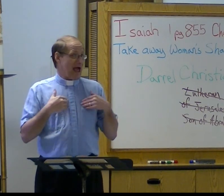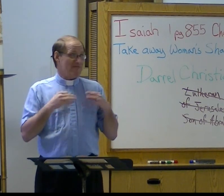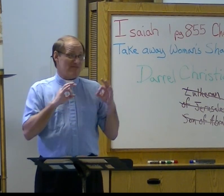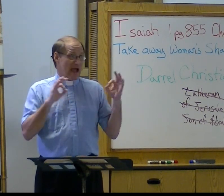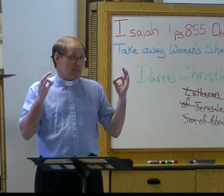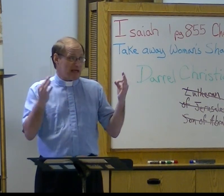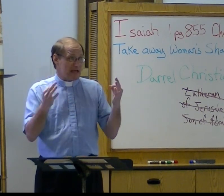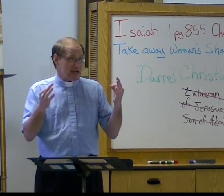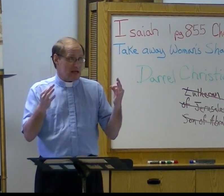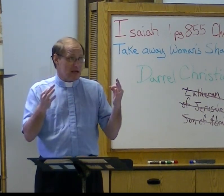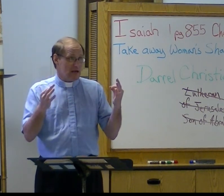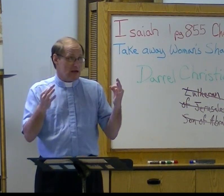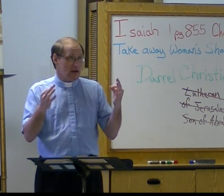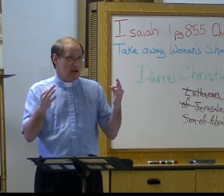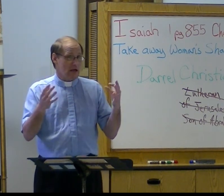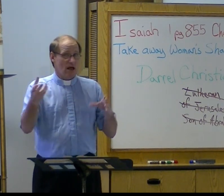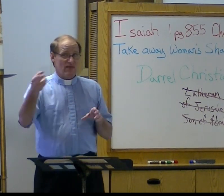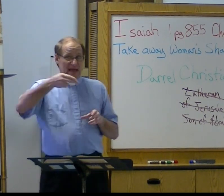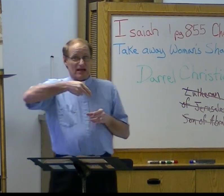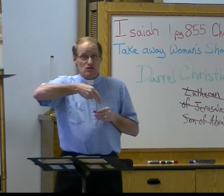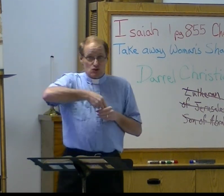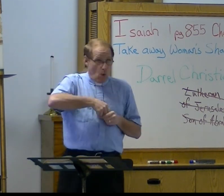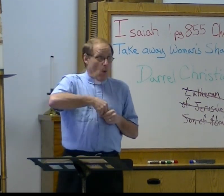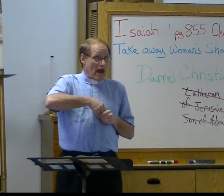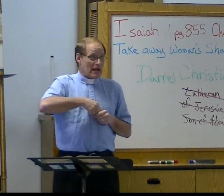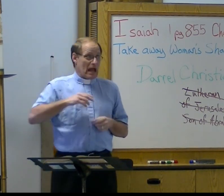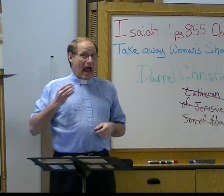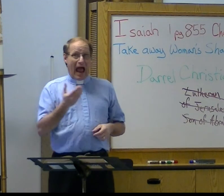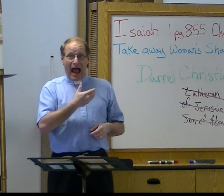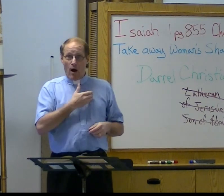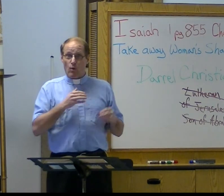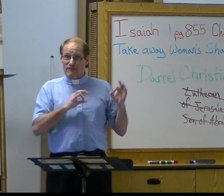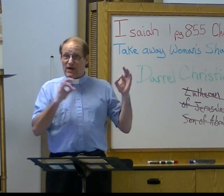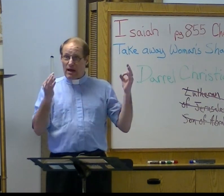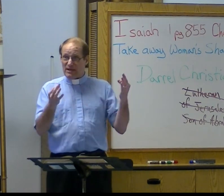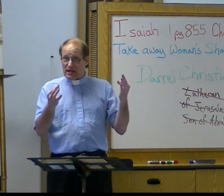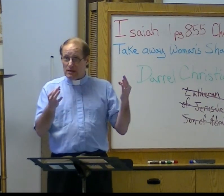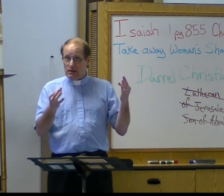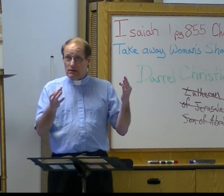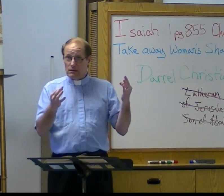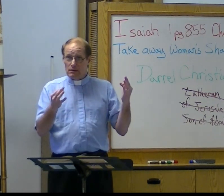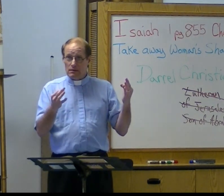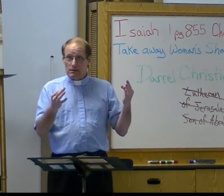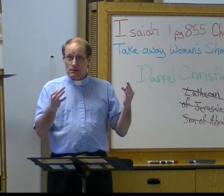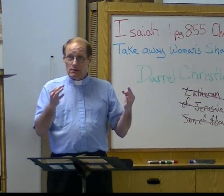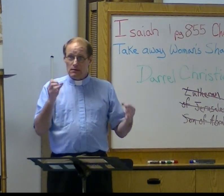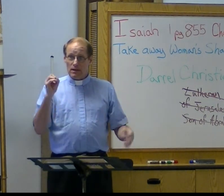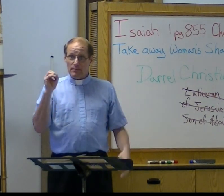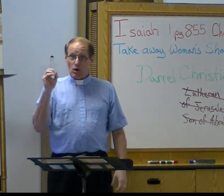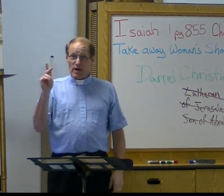have family. They can join our family. That'd be